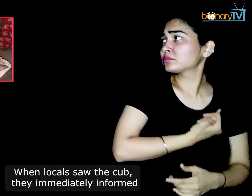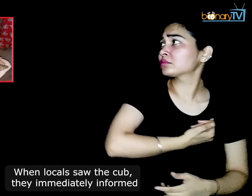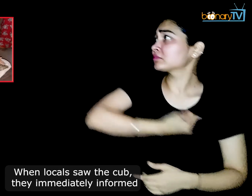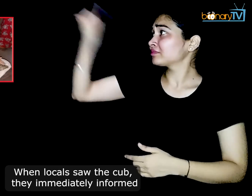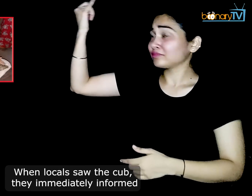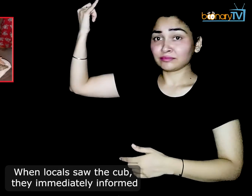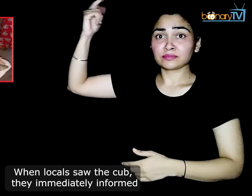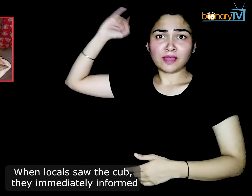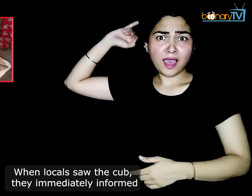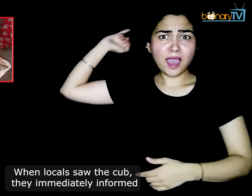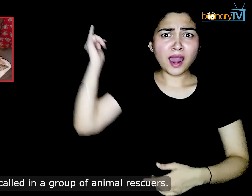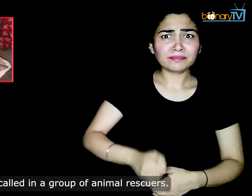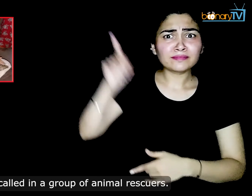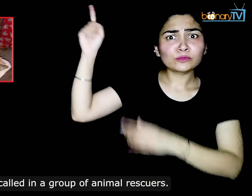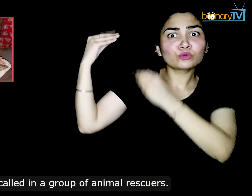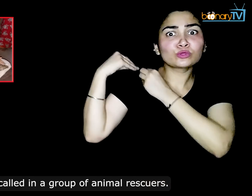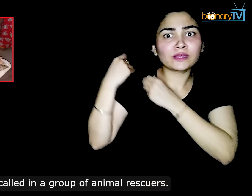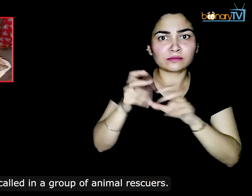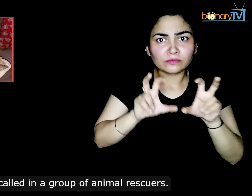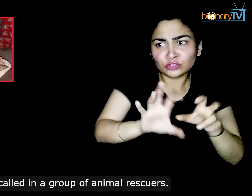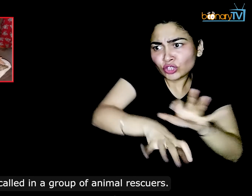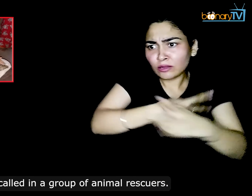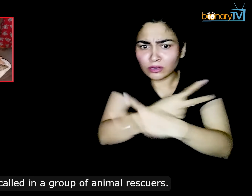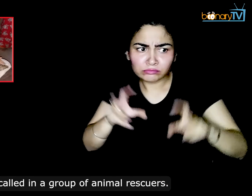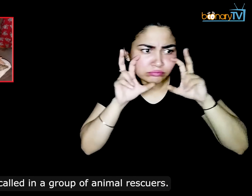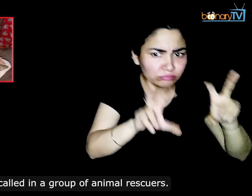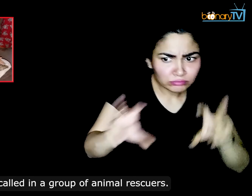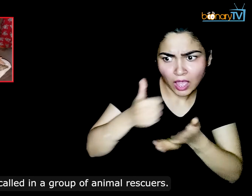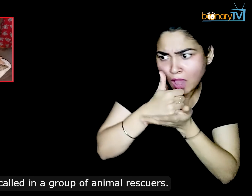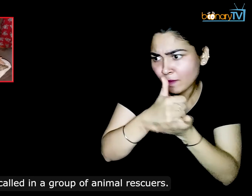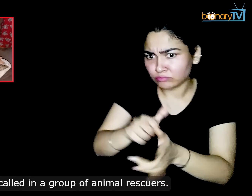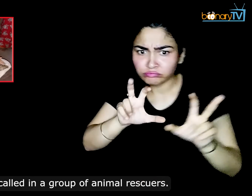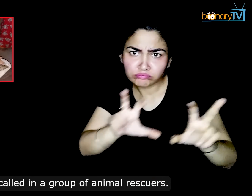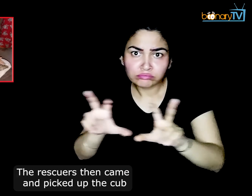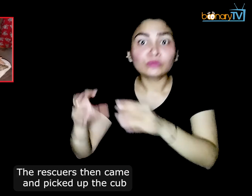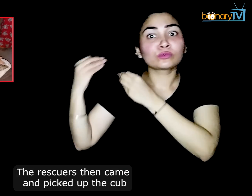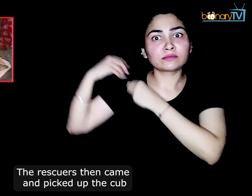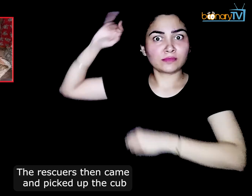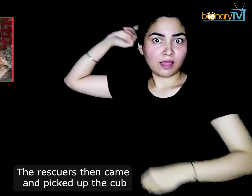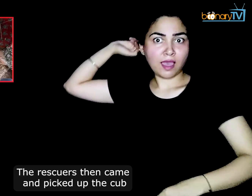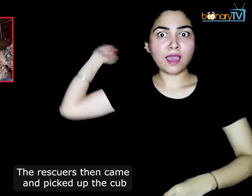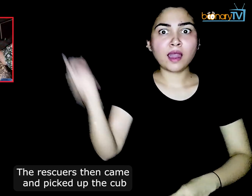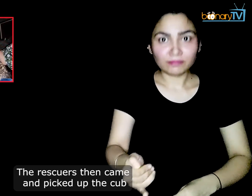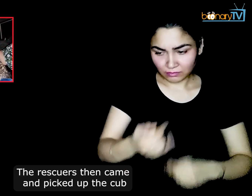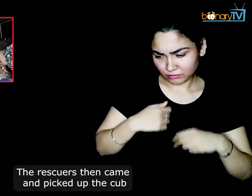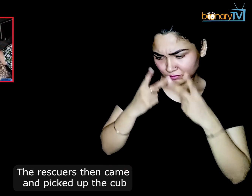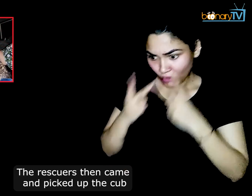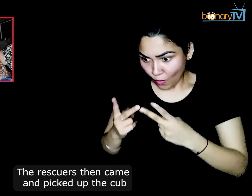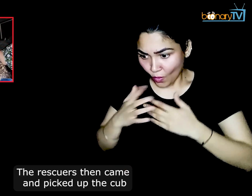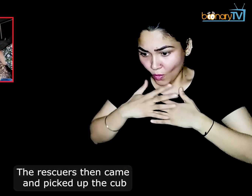immediately informed and called in a group of animal rescuers. The rescuers then came and picked up the